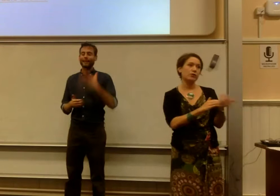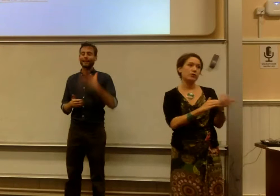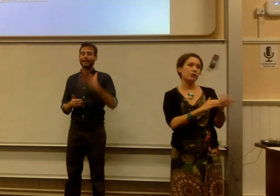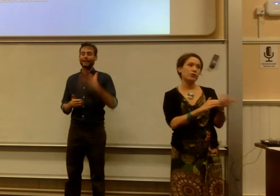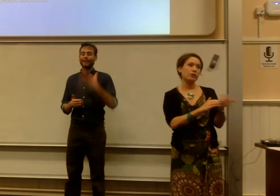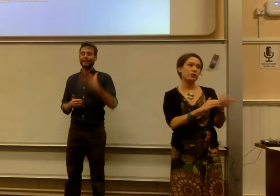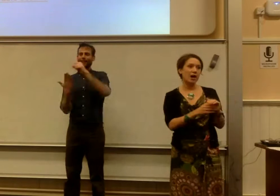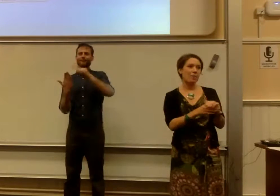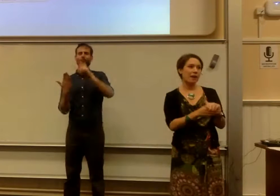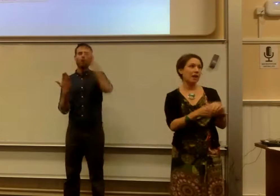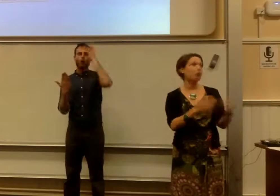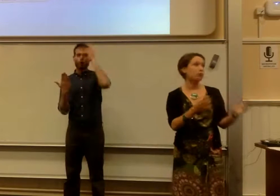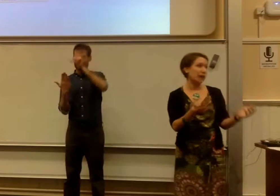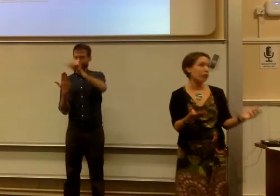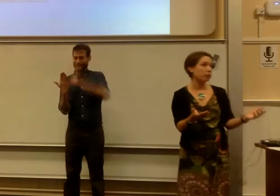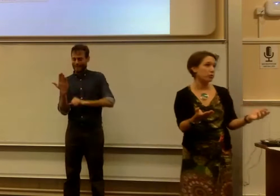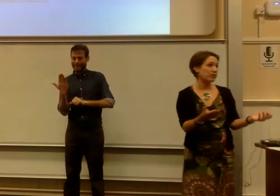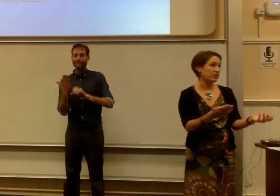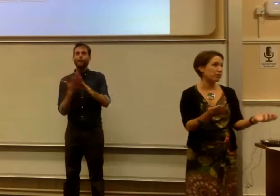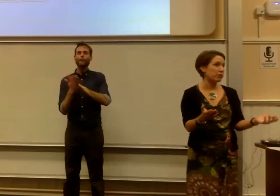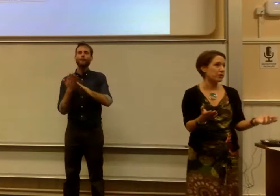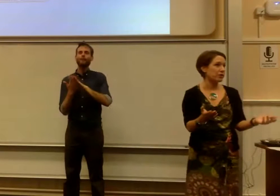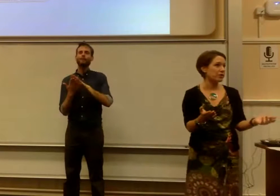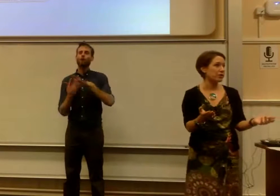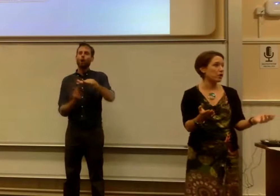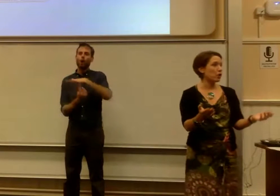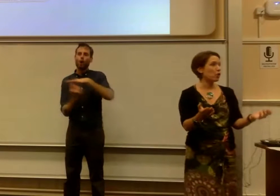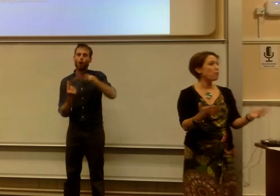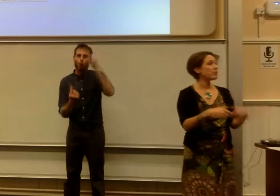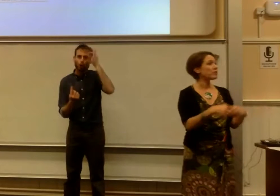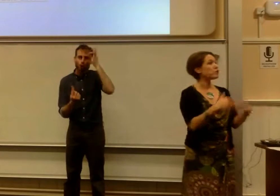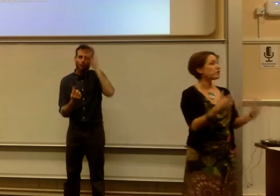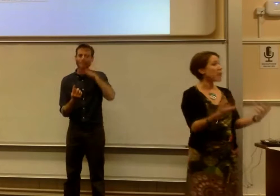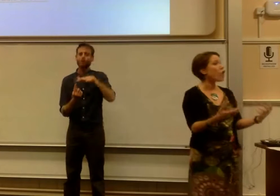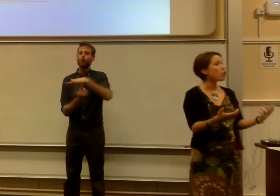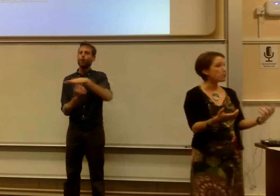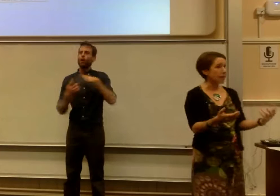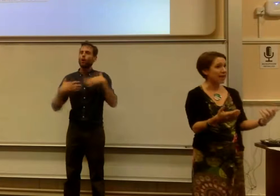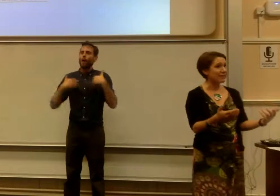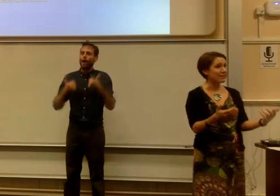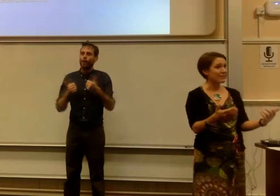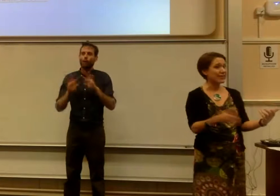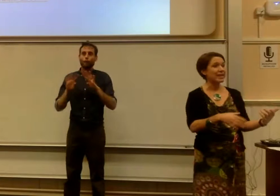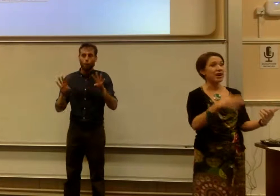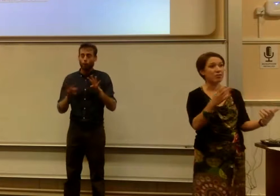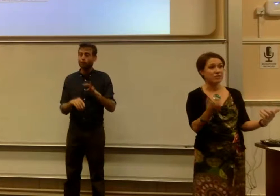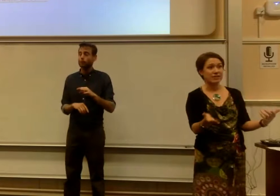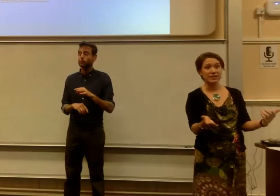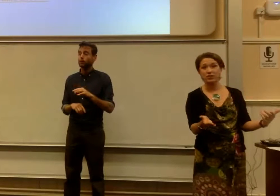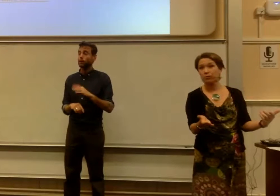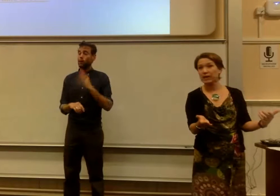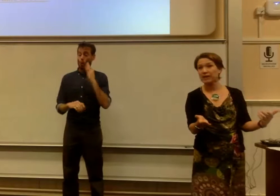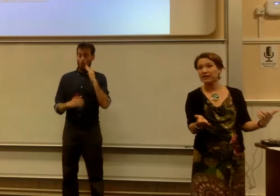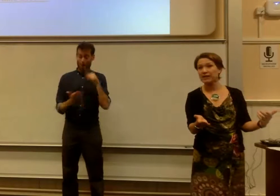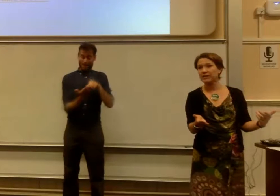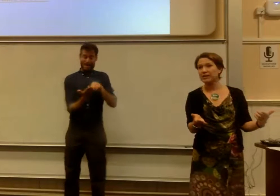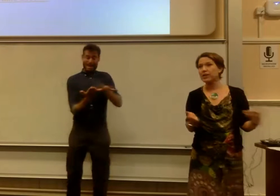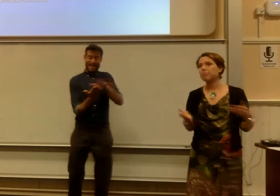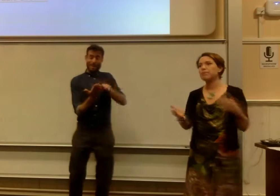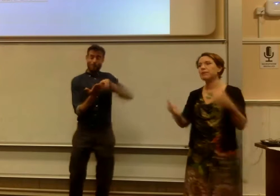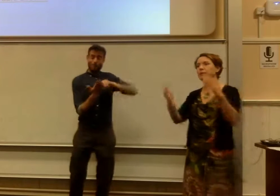local authorities and local health boards and a few others, will need to produce their own plans a year after the national